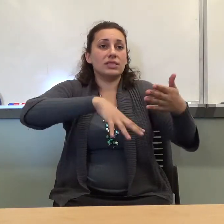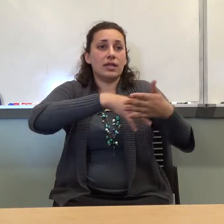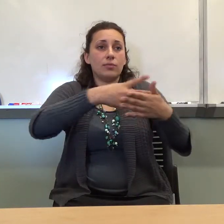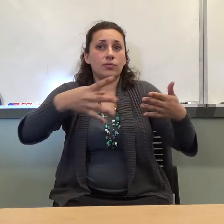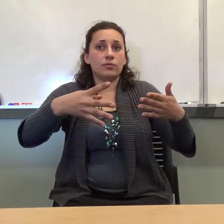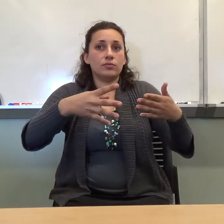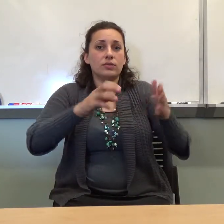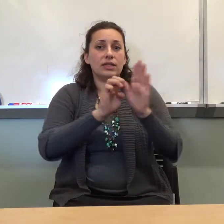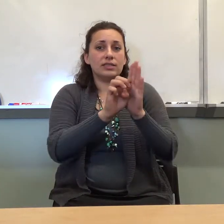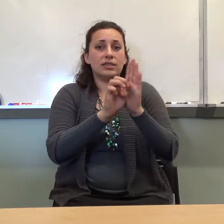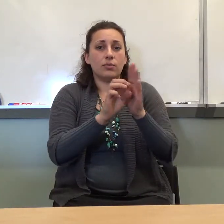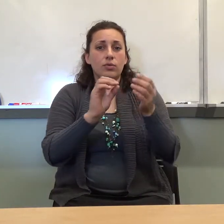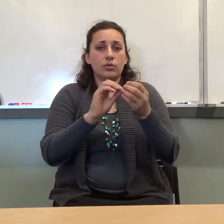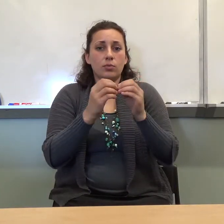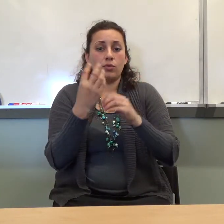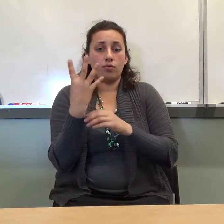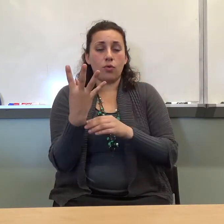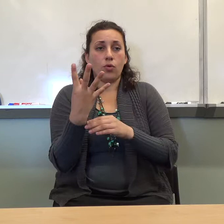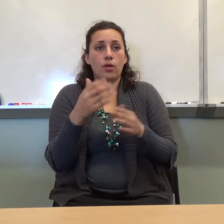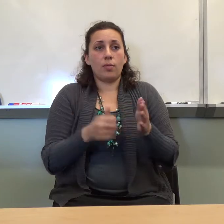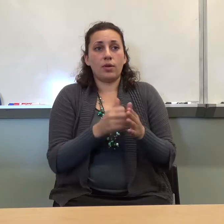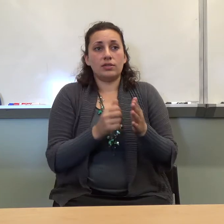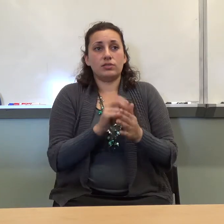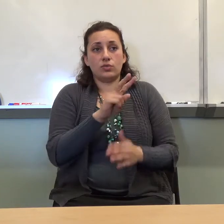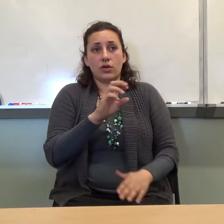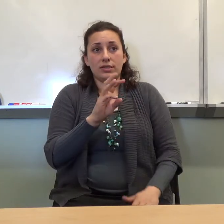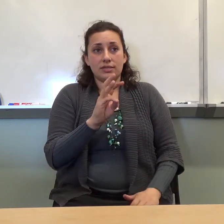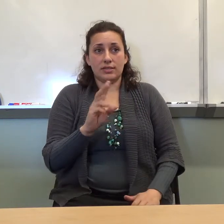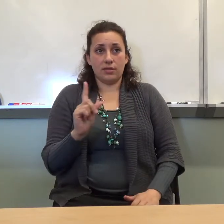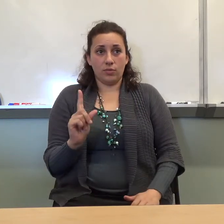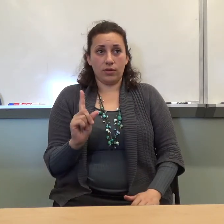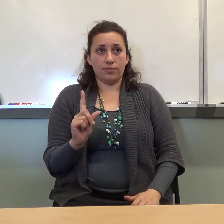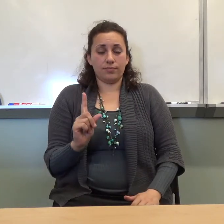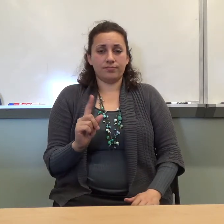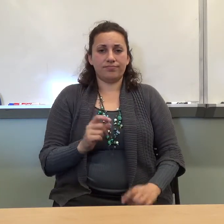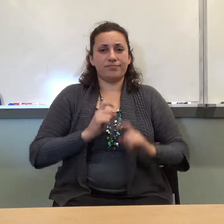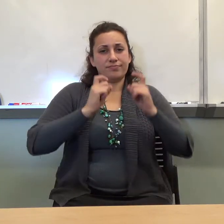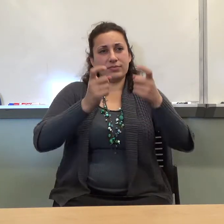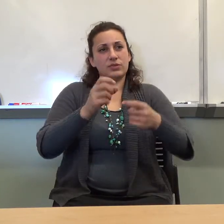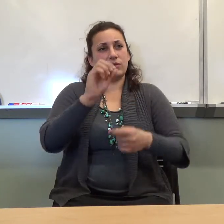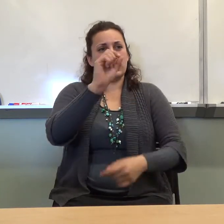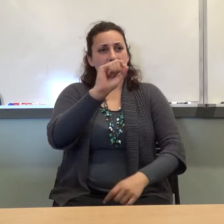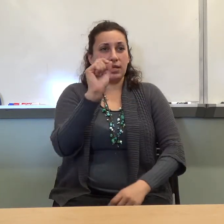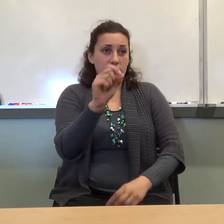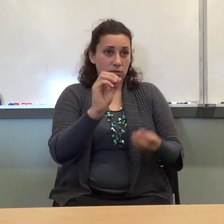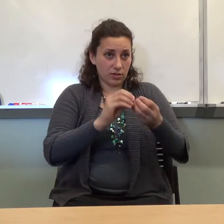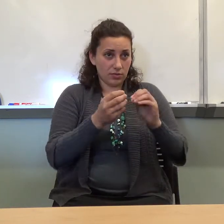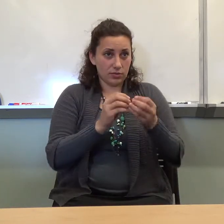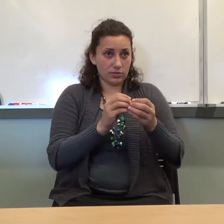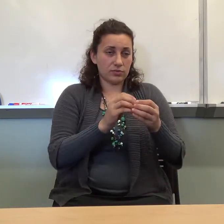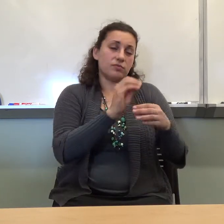page 261. They're going to give you some decimals and ask for the fractions and vice versa.